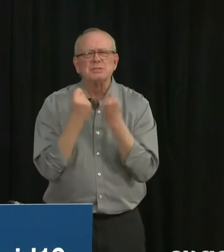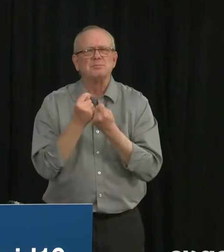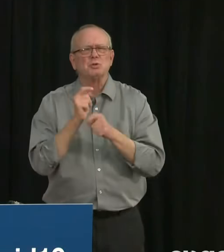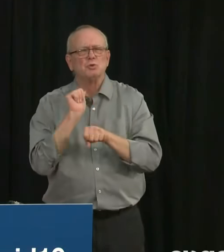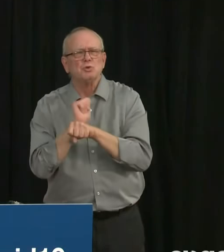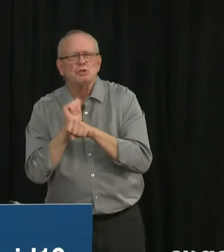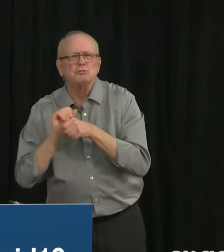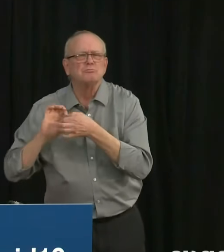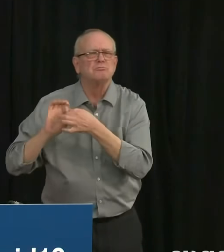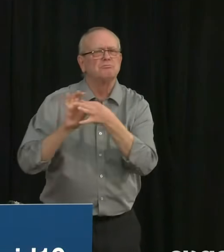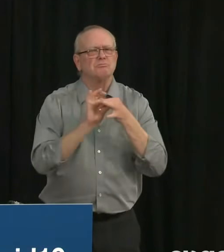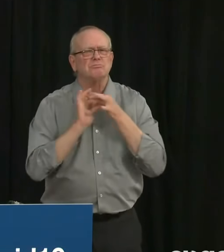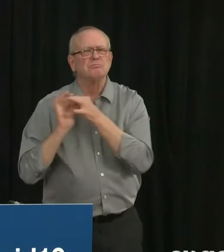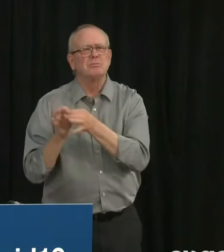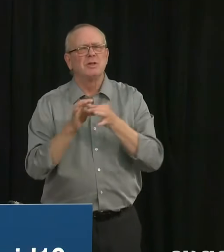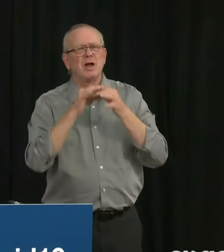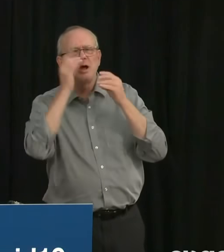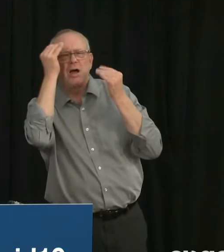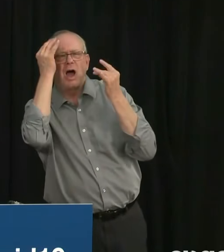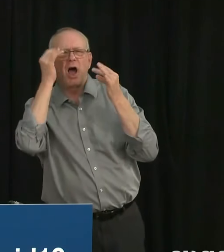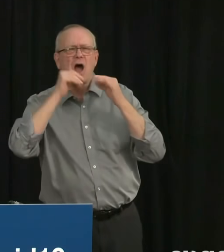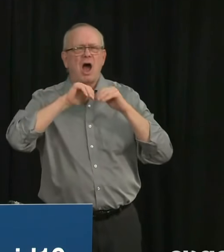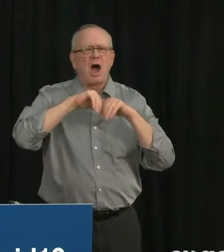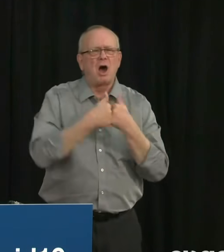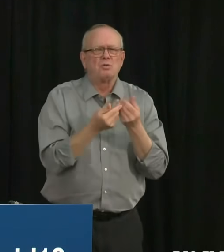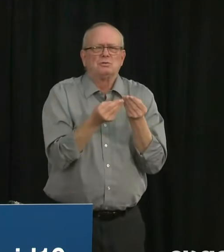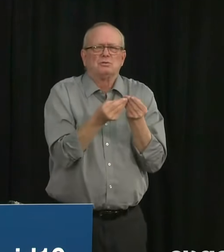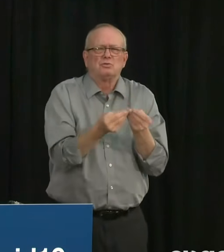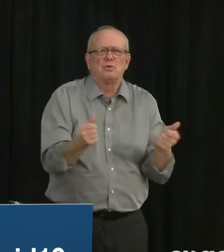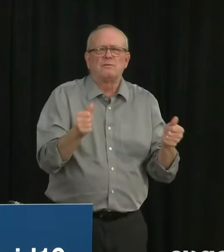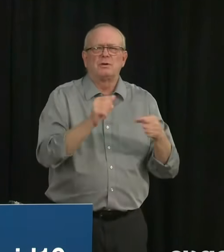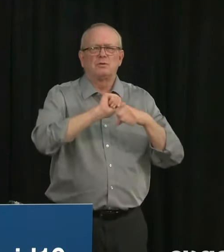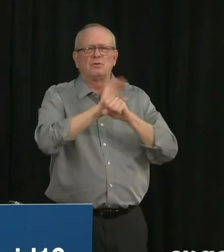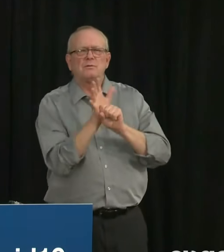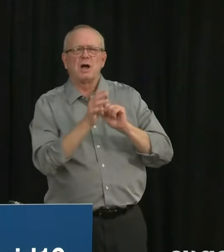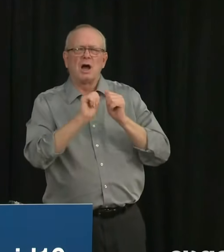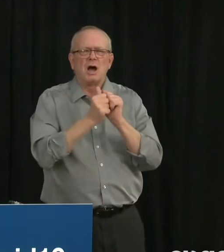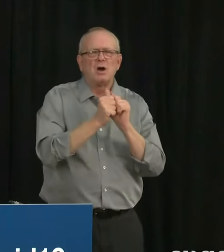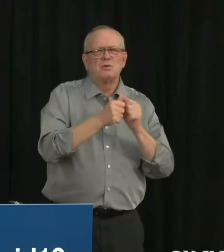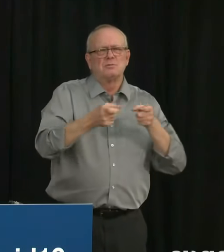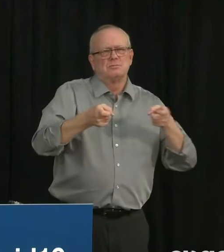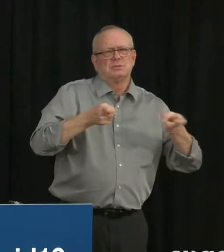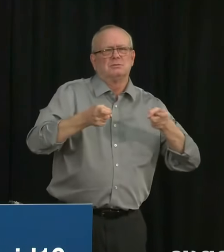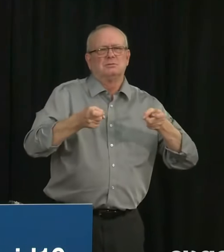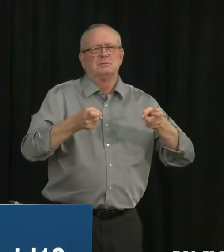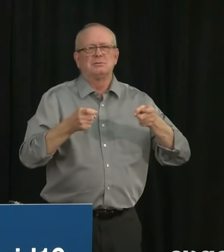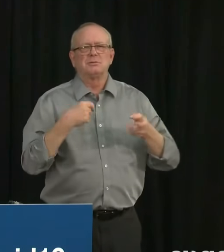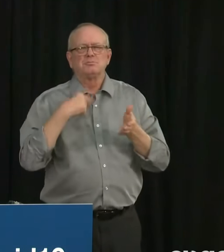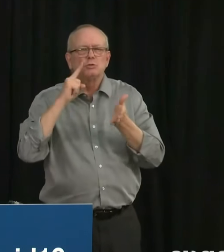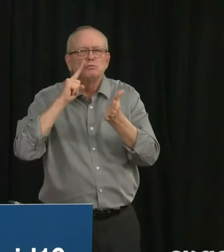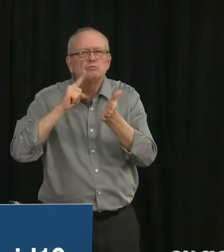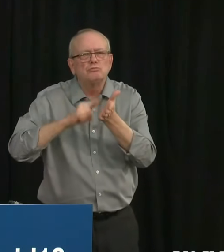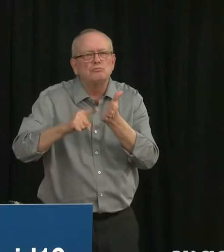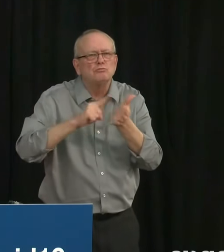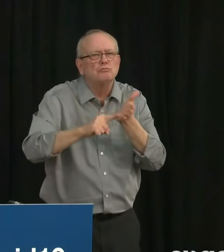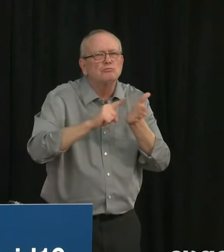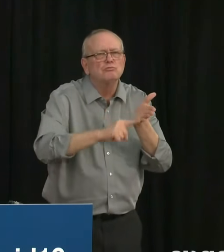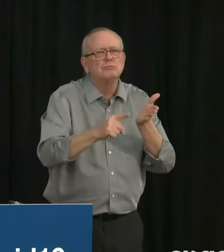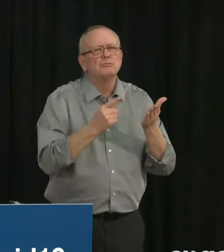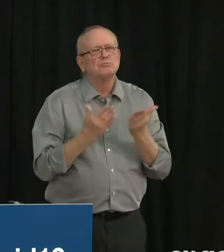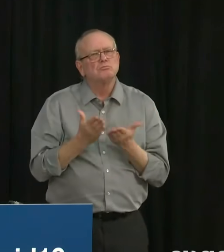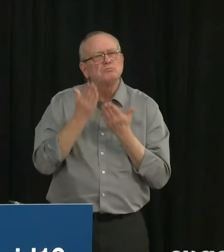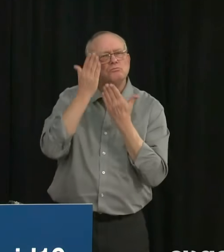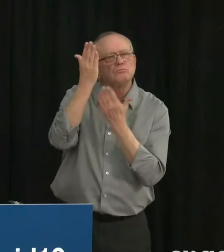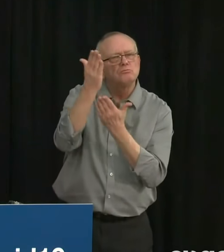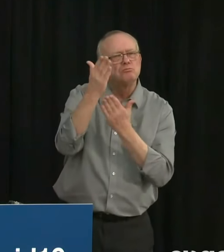COVID-19. The team has been committed to providing evidence to inform policy decisions. They have spent time